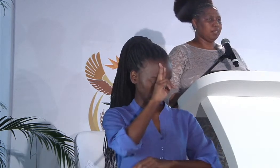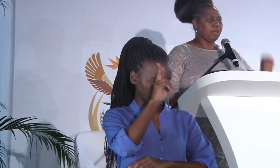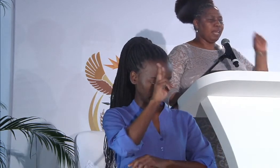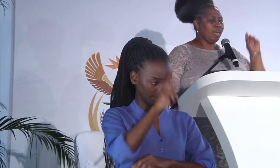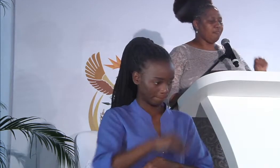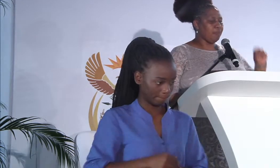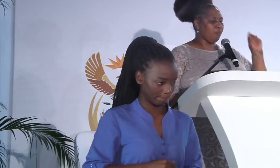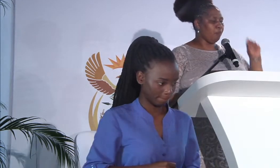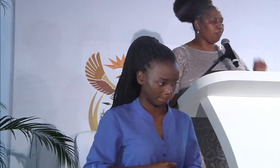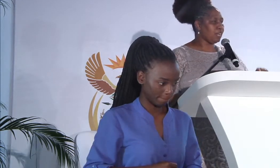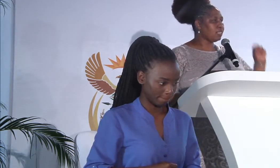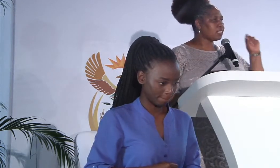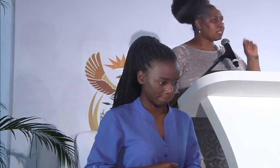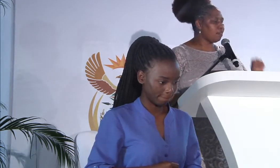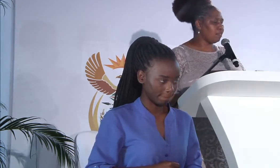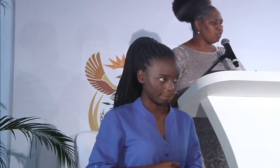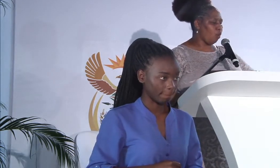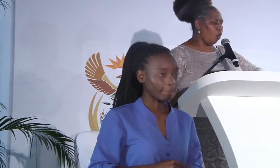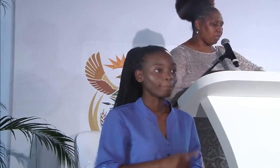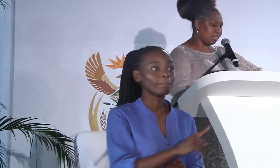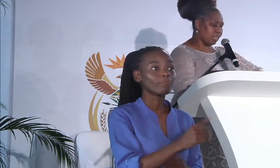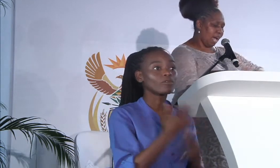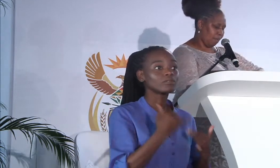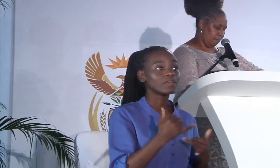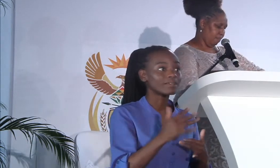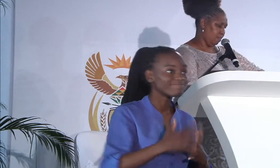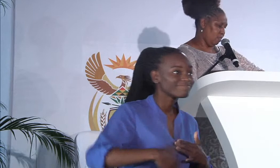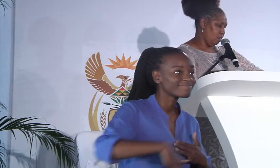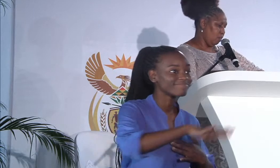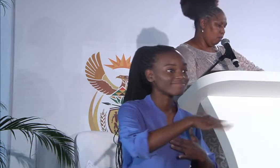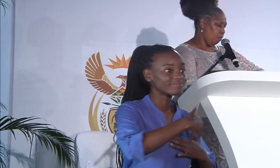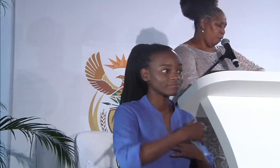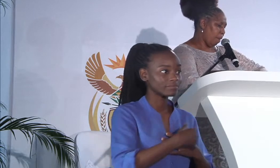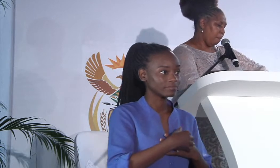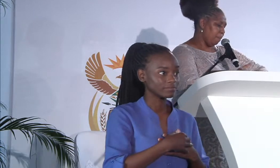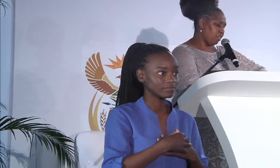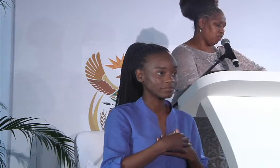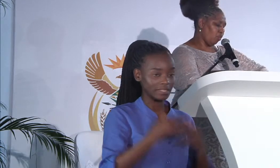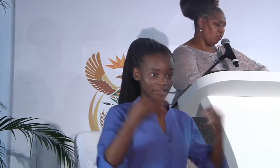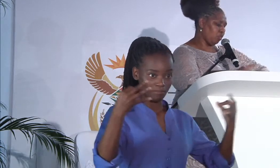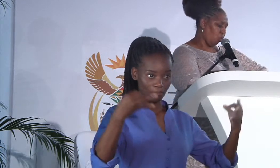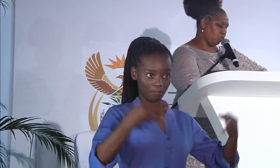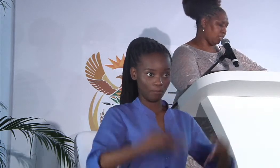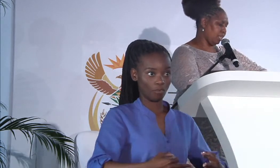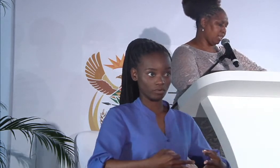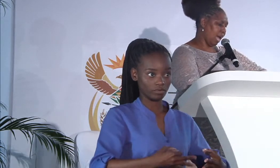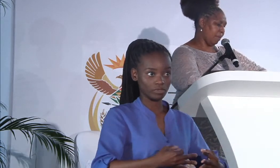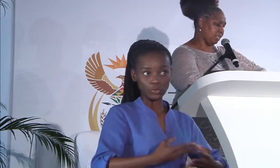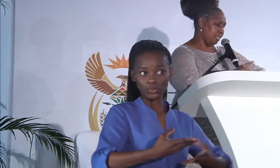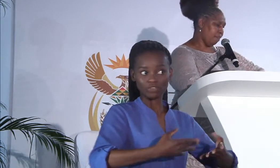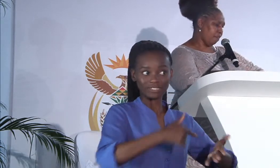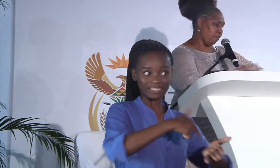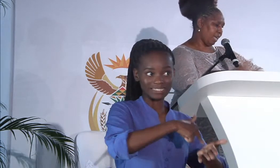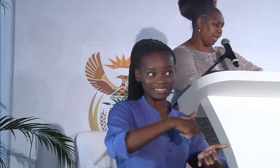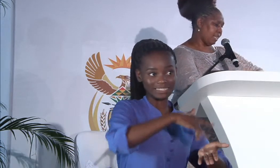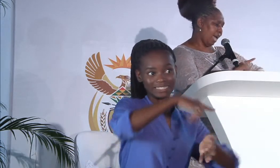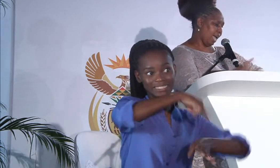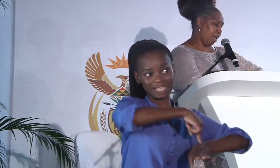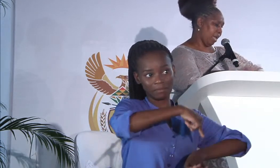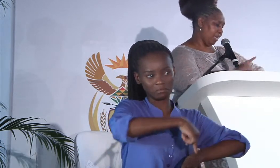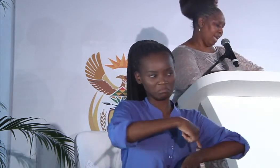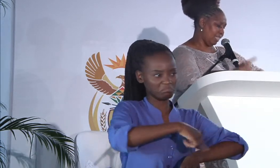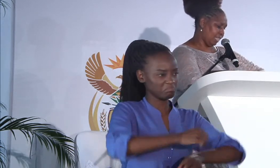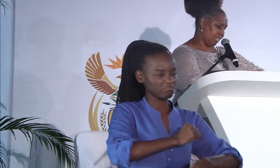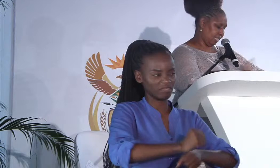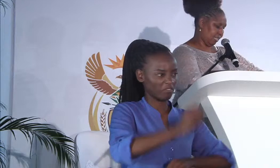at Belhaven Memorial Service on time for my methadone dosage, I must never forget I am